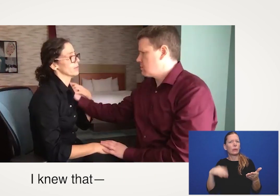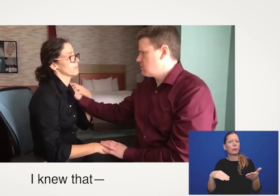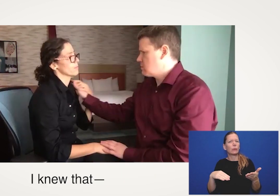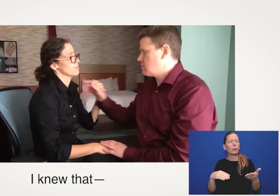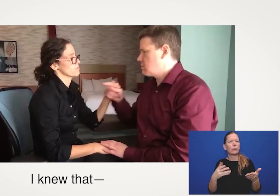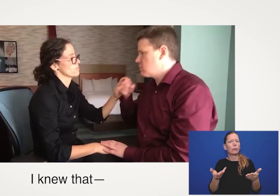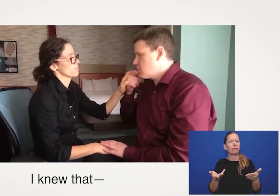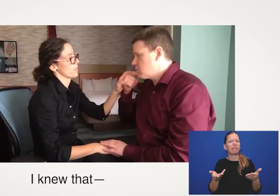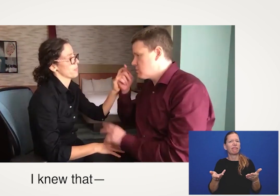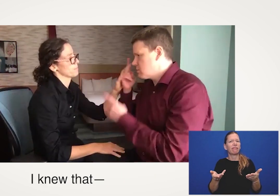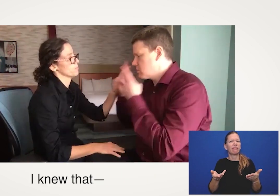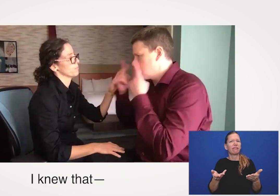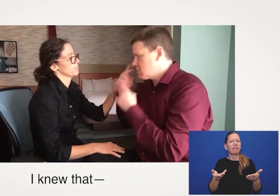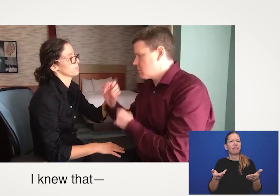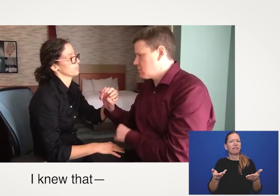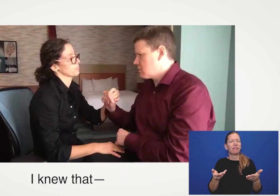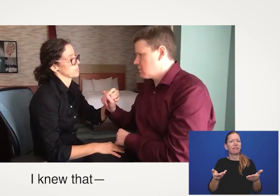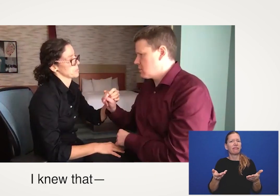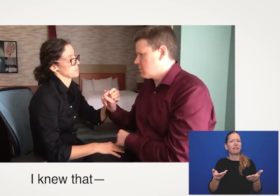that